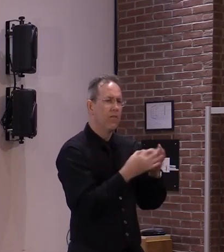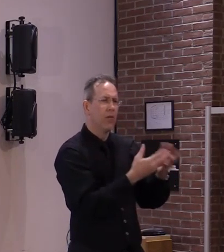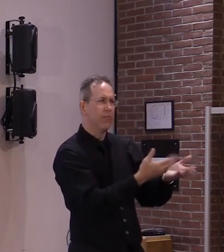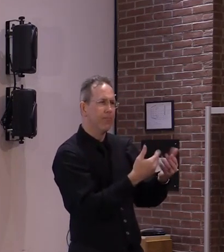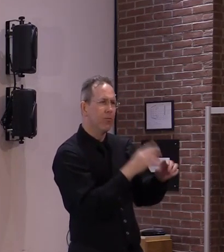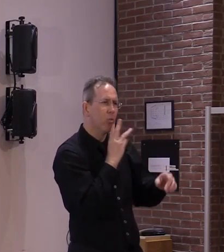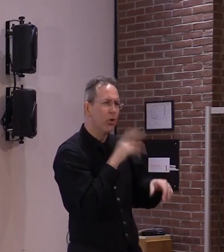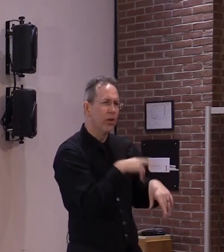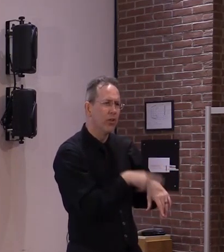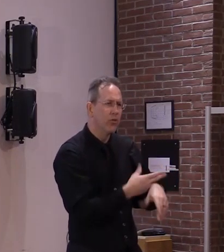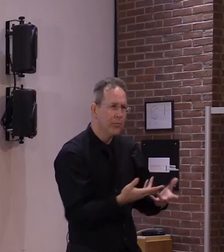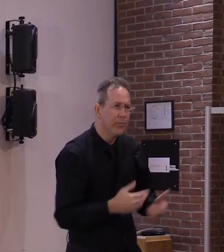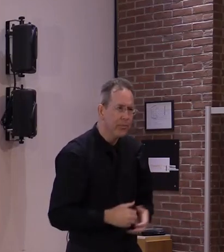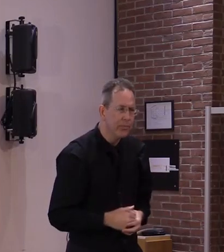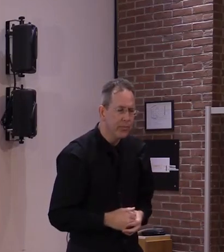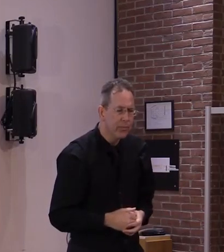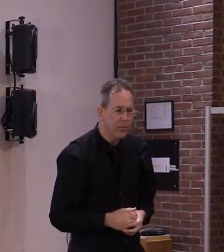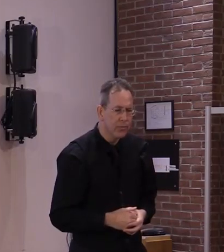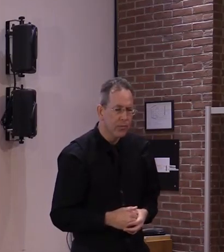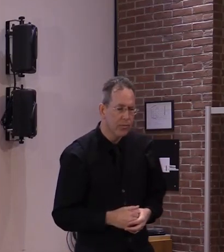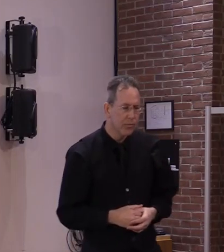other governors and White House officials.